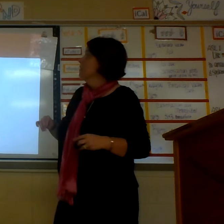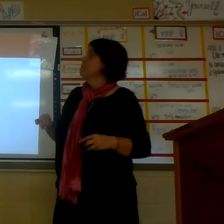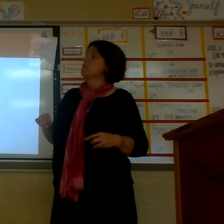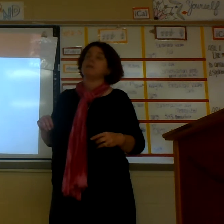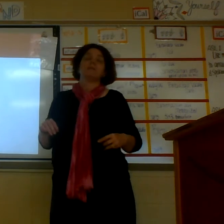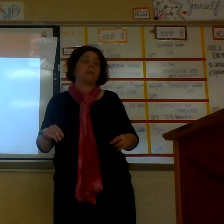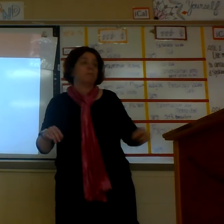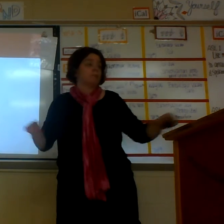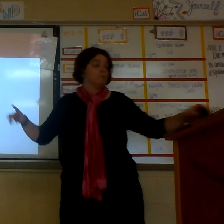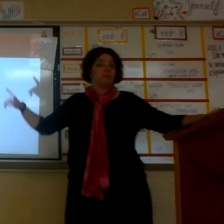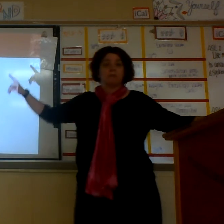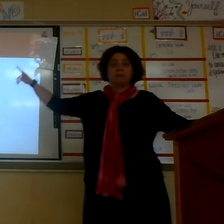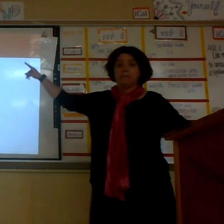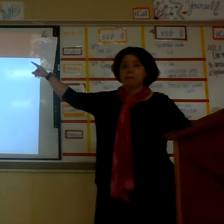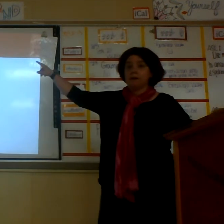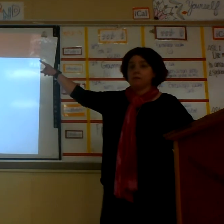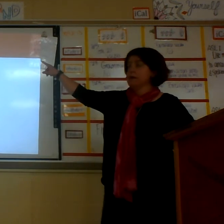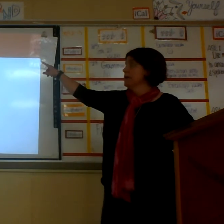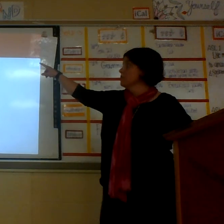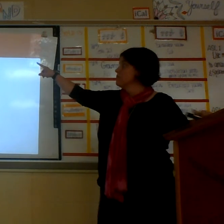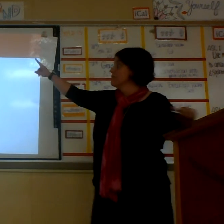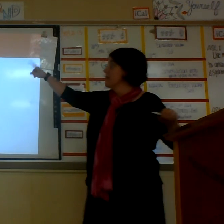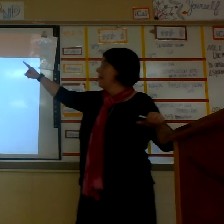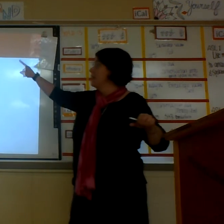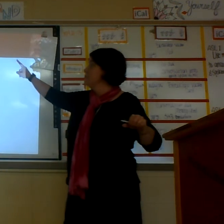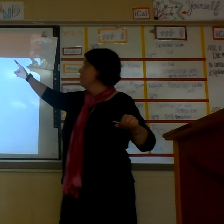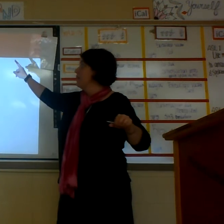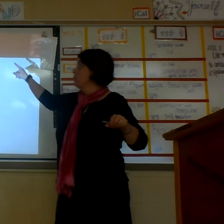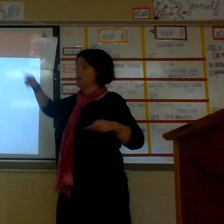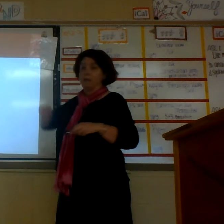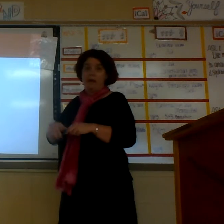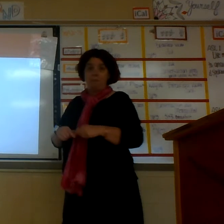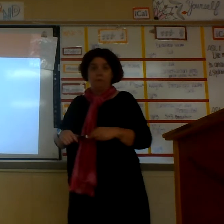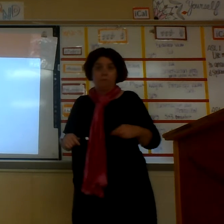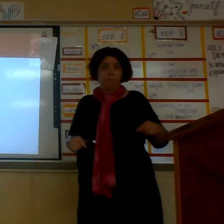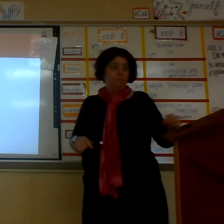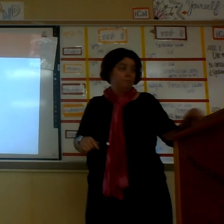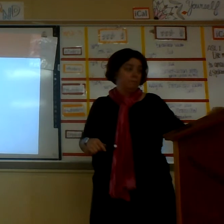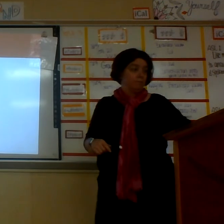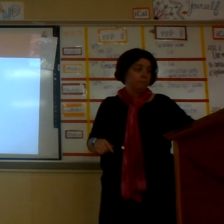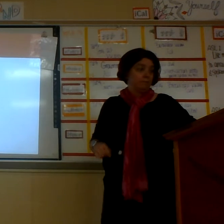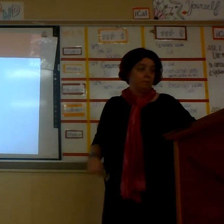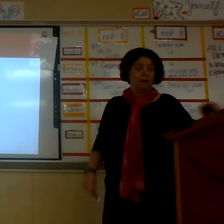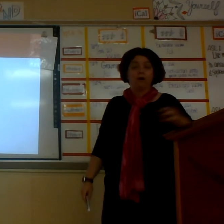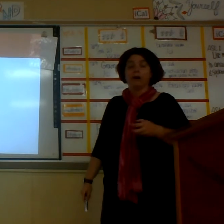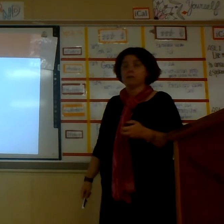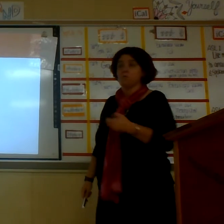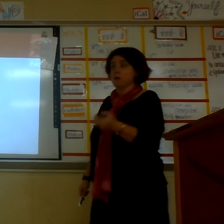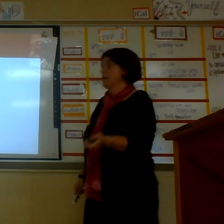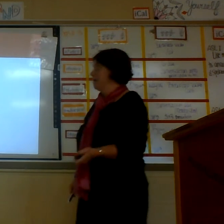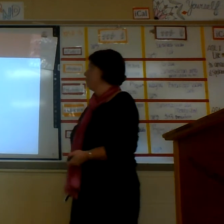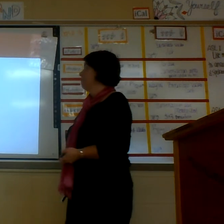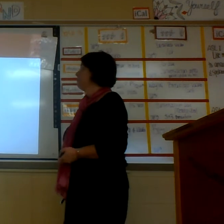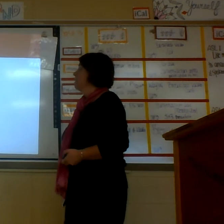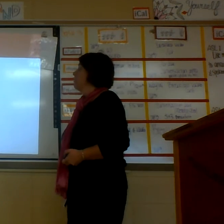So the example, as you see up top there in English, it says, I do not want an apple. Okay, or I don't want an apple.